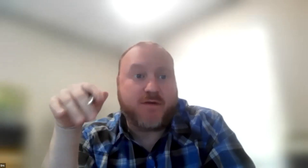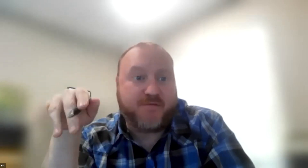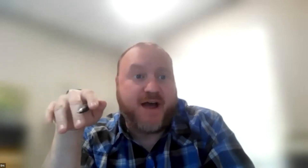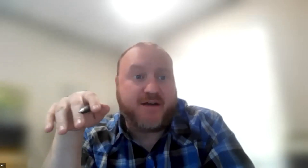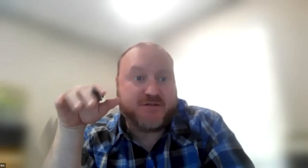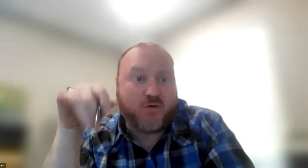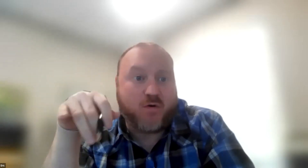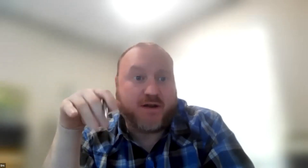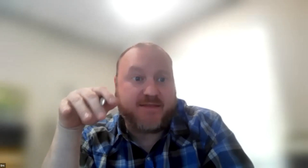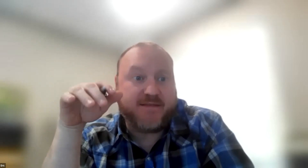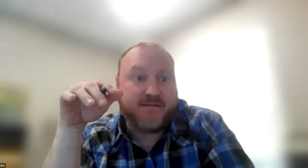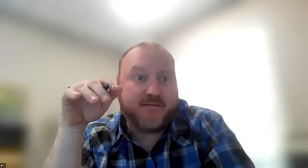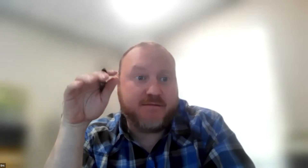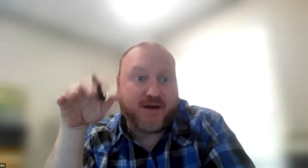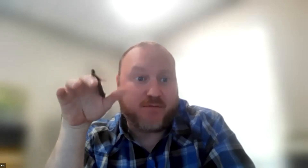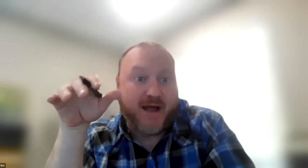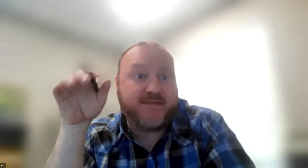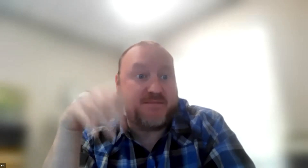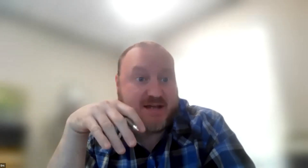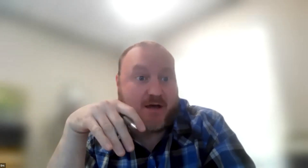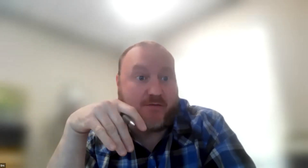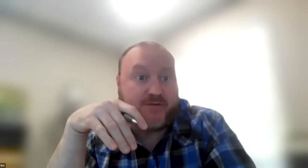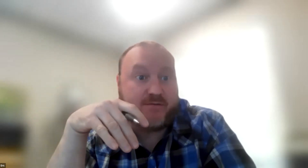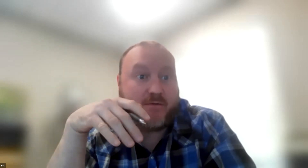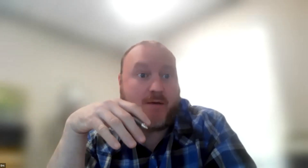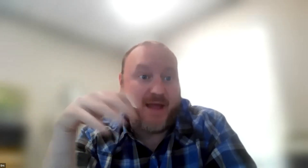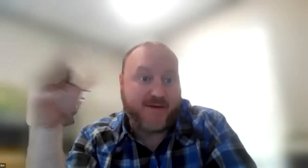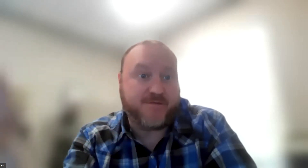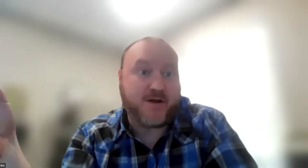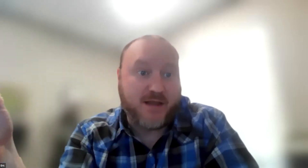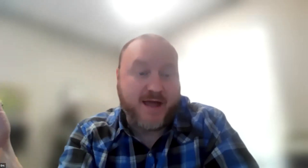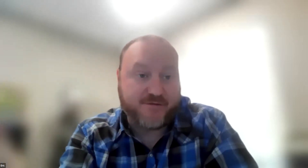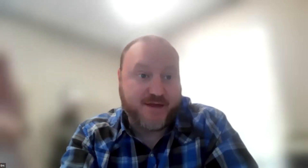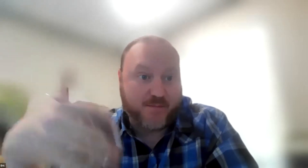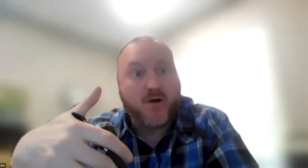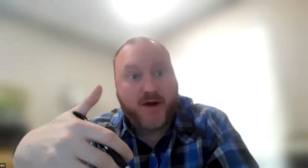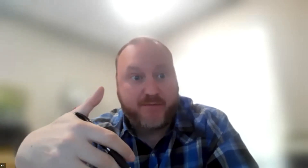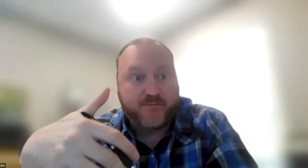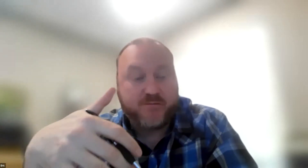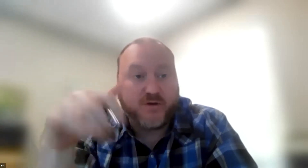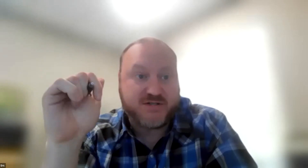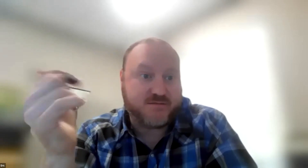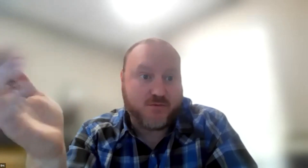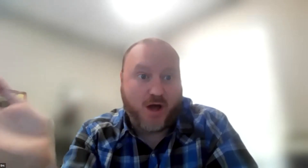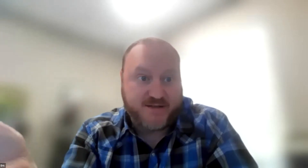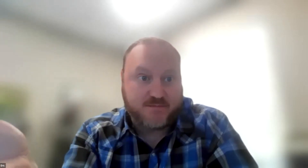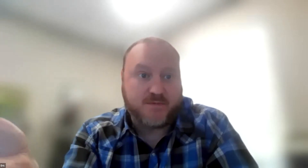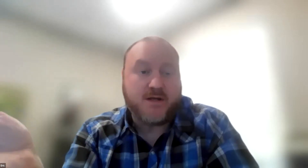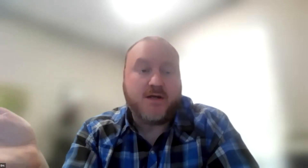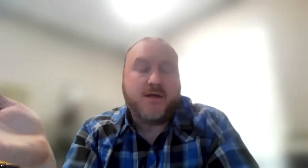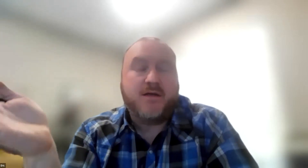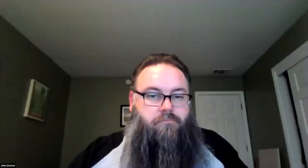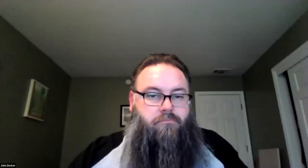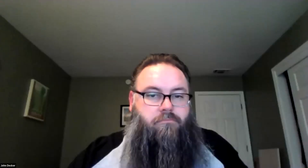is for the provider to coordinate their ride themselves on Yep. behalf of their client for their program, which is